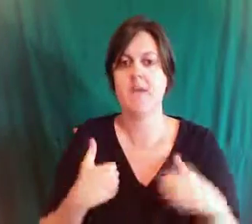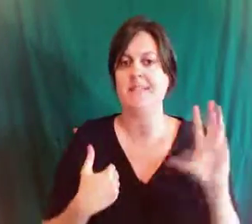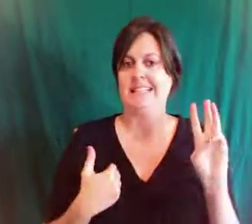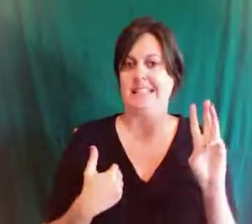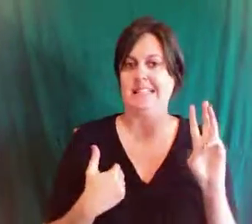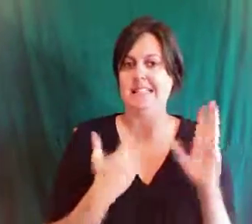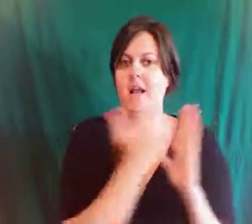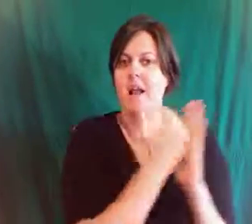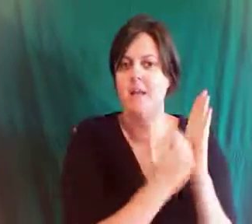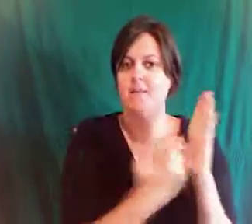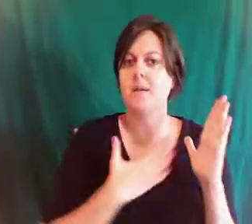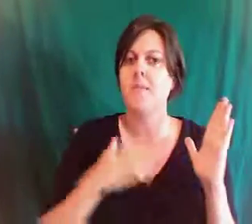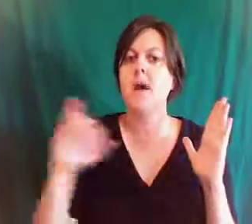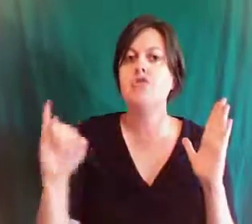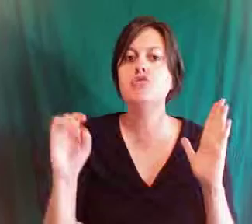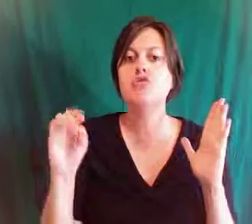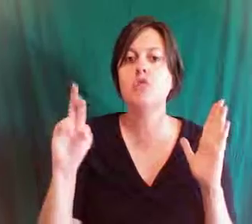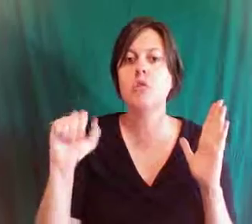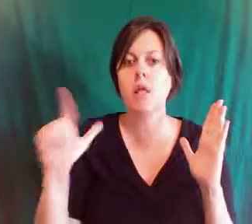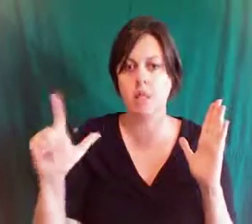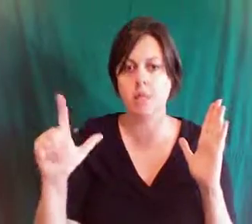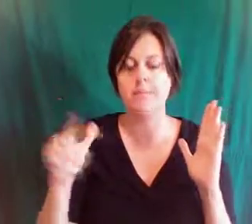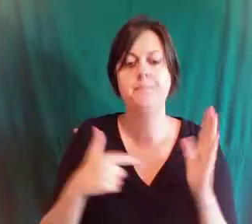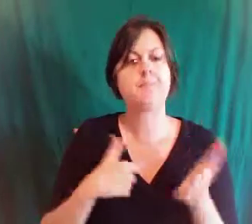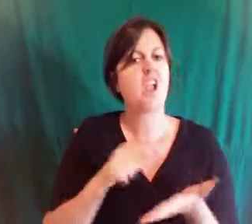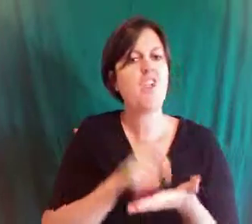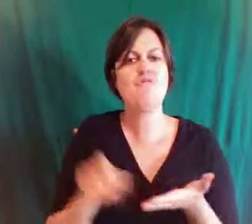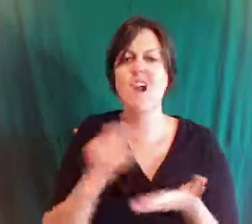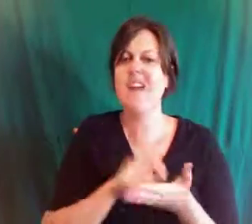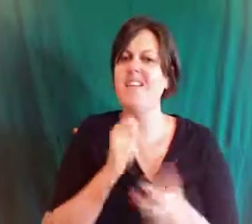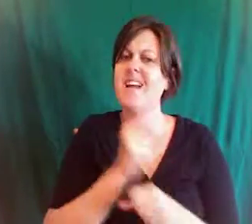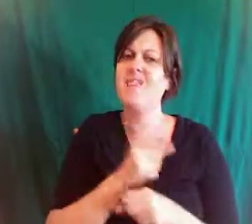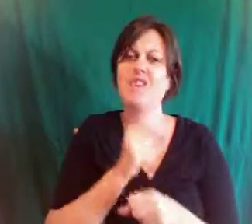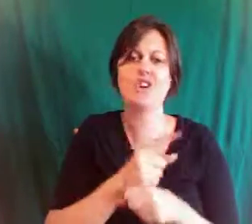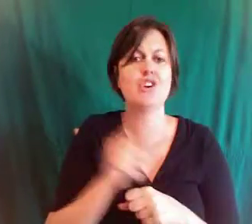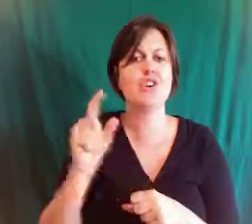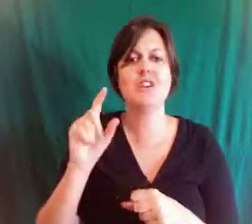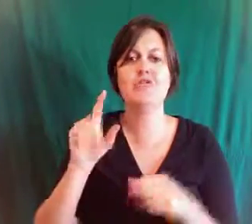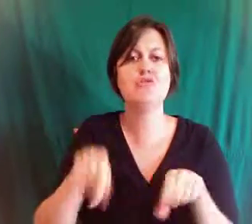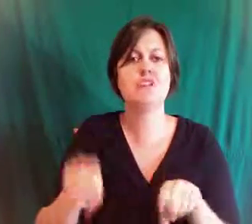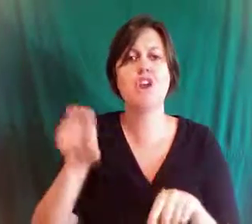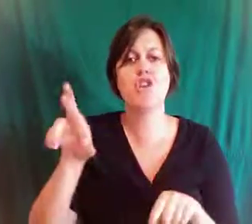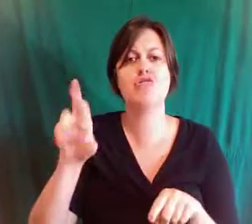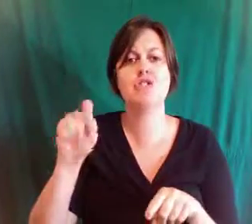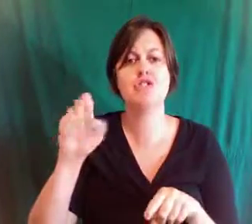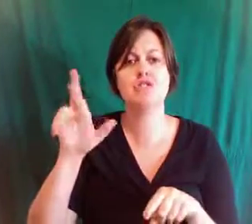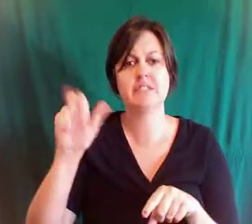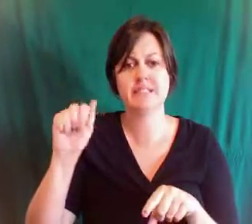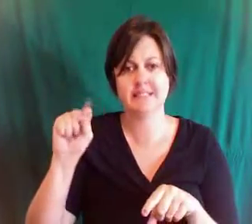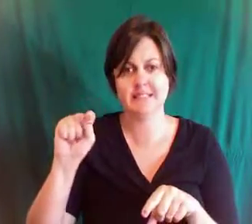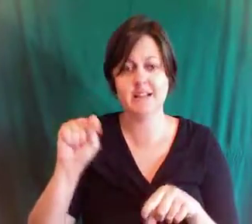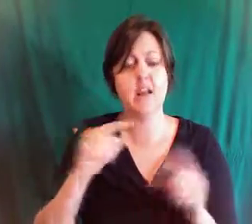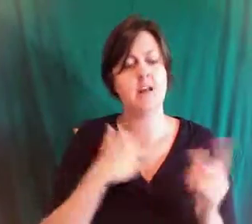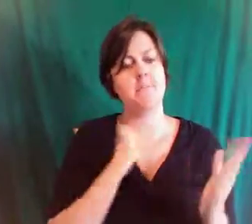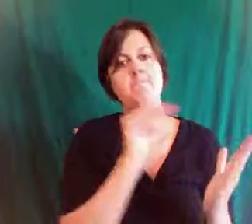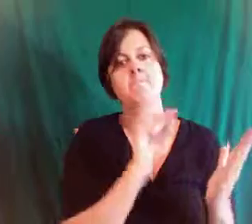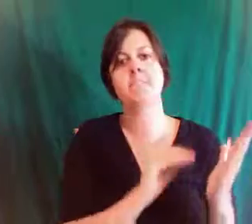still have, and I write in it every year on my annual retreat. And there were 6 items on that list. And I'm telling you, those 6 items on that list in my